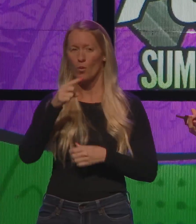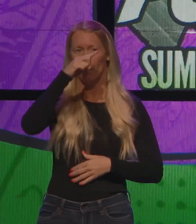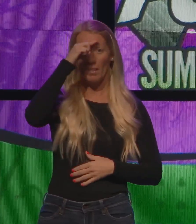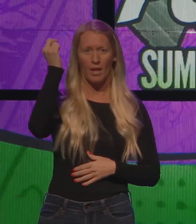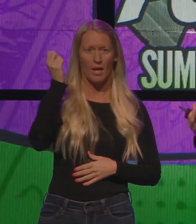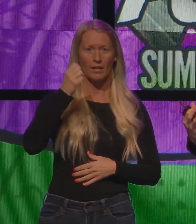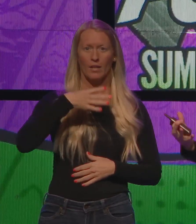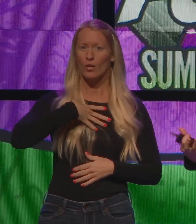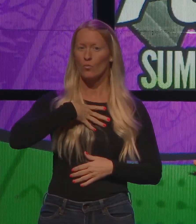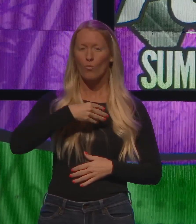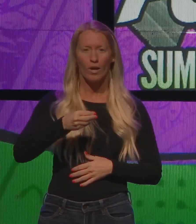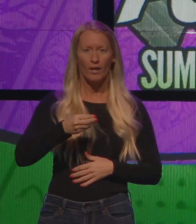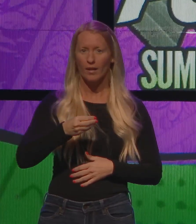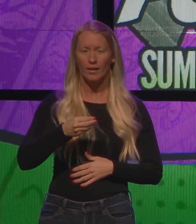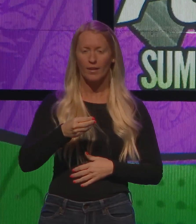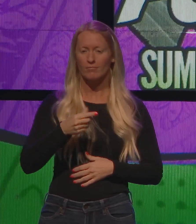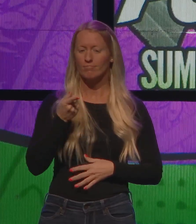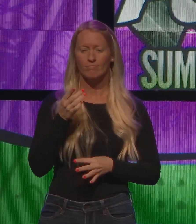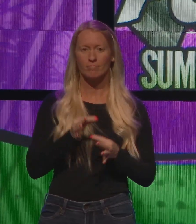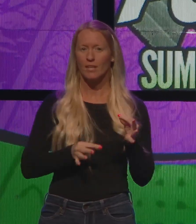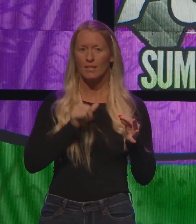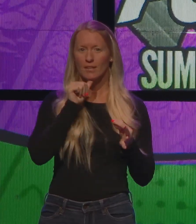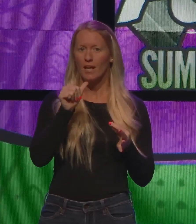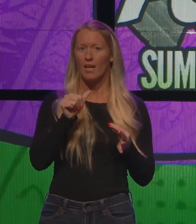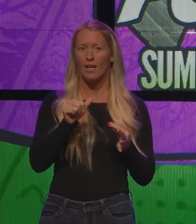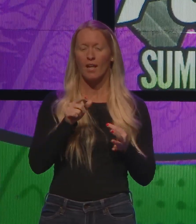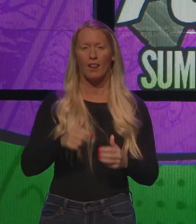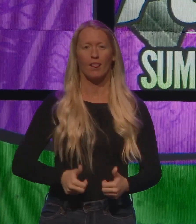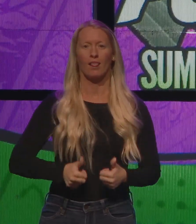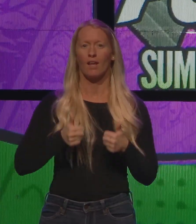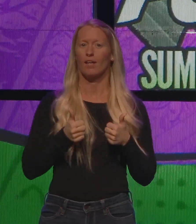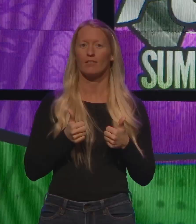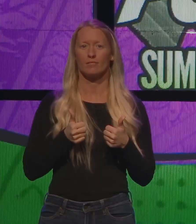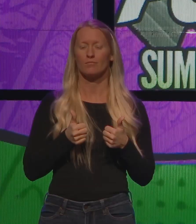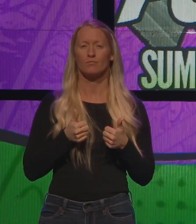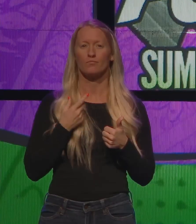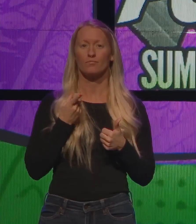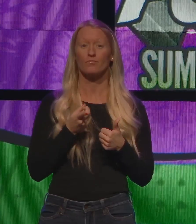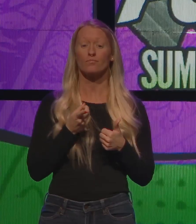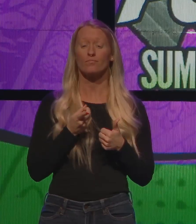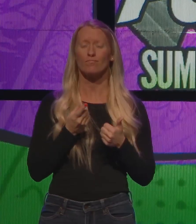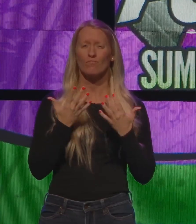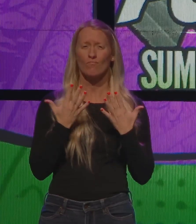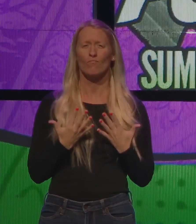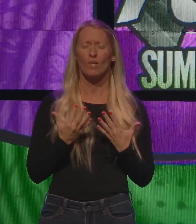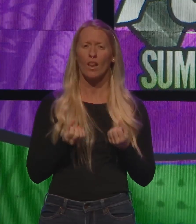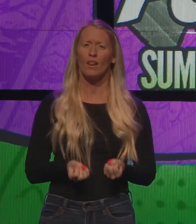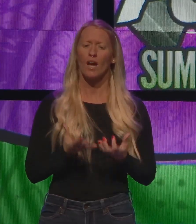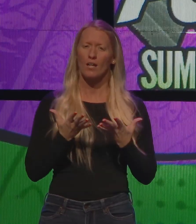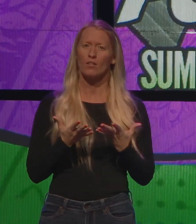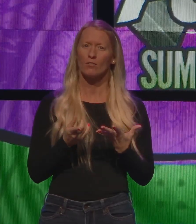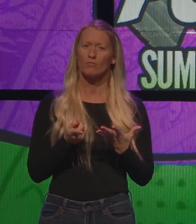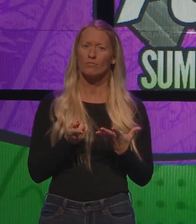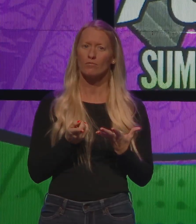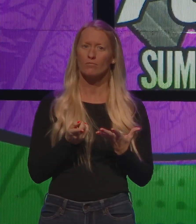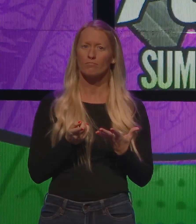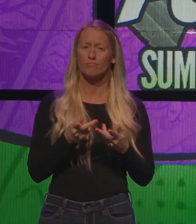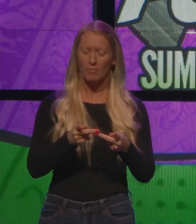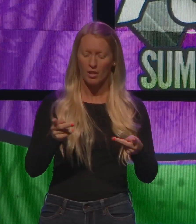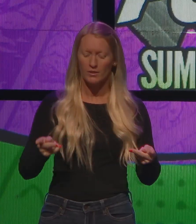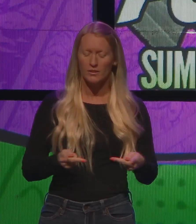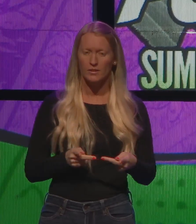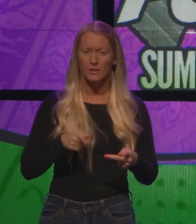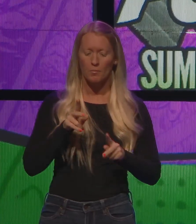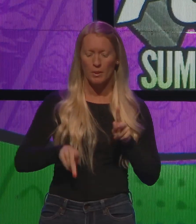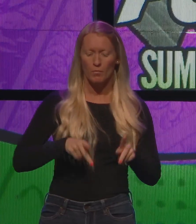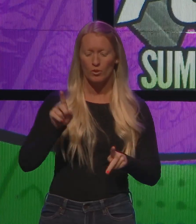simply just not how most of life is. But unfortunately, in a lot of spaces, people need that to find some